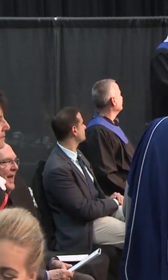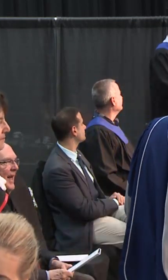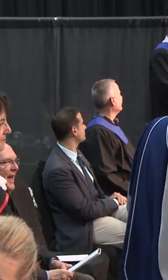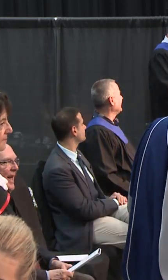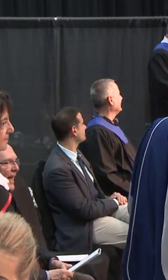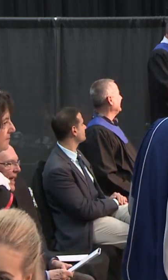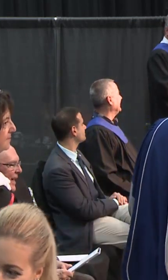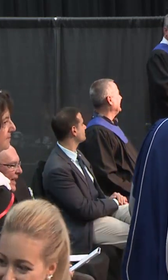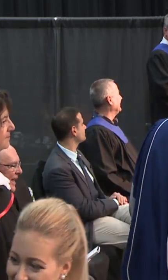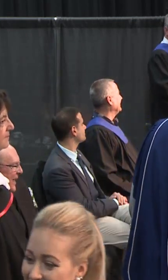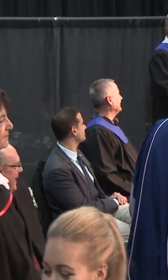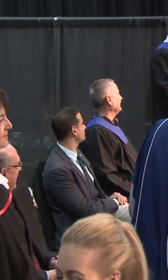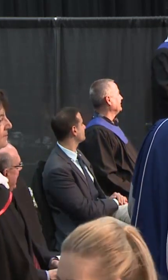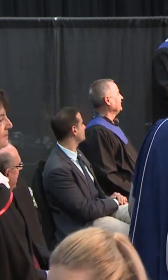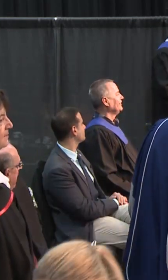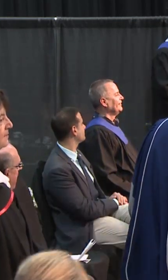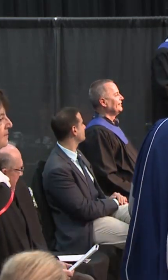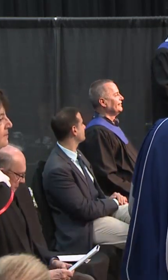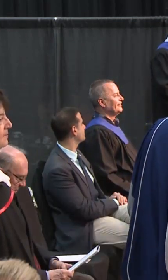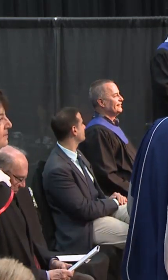Yeah.